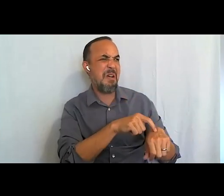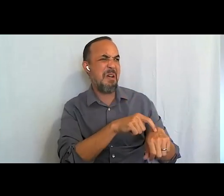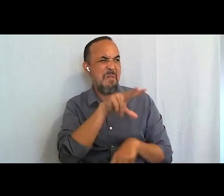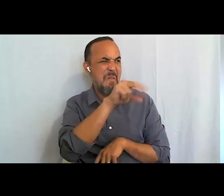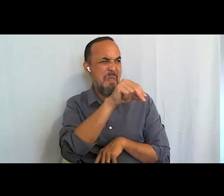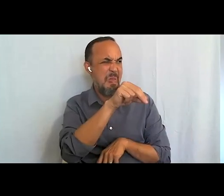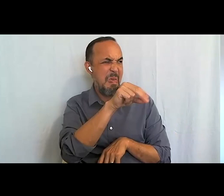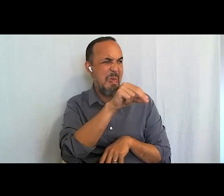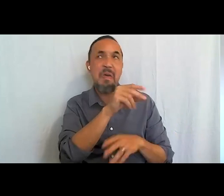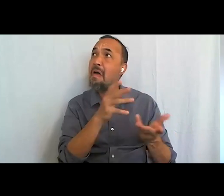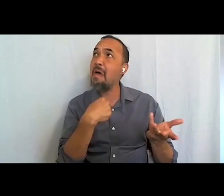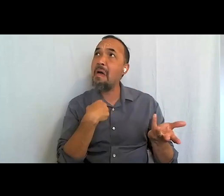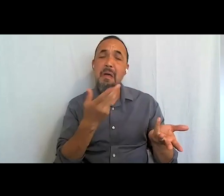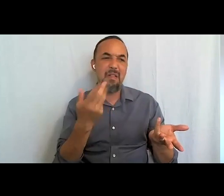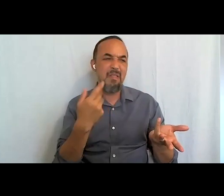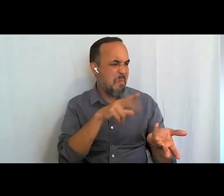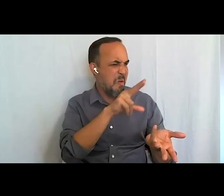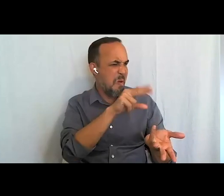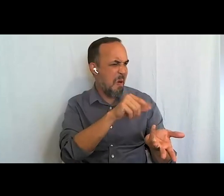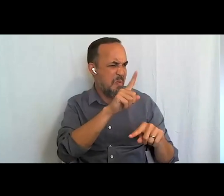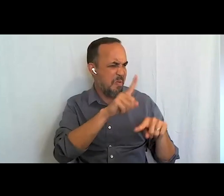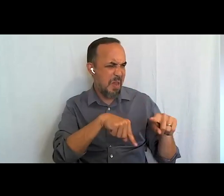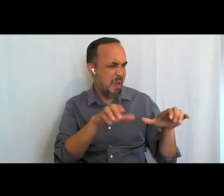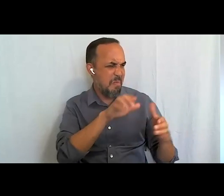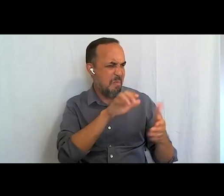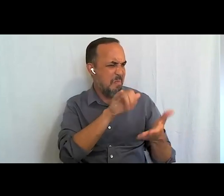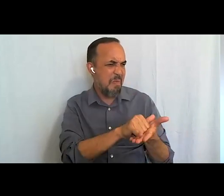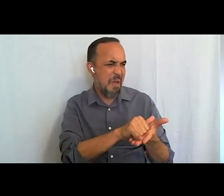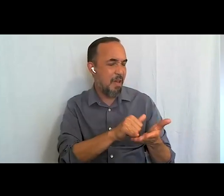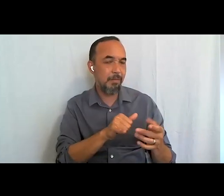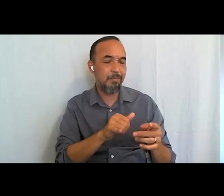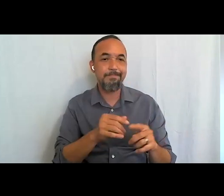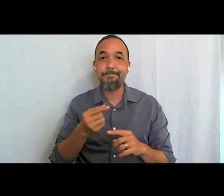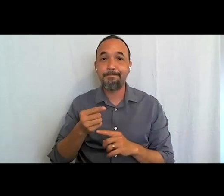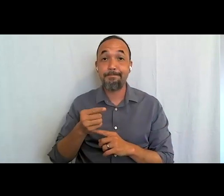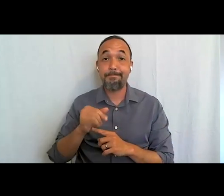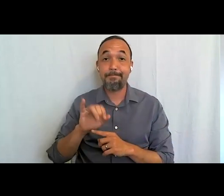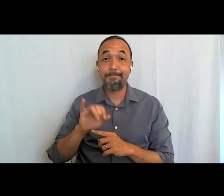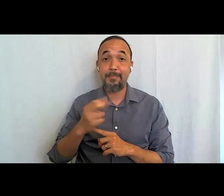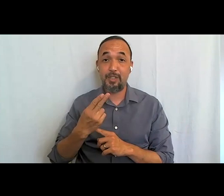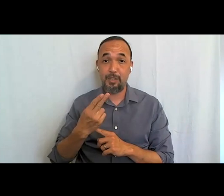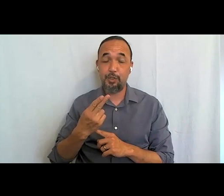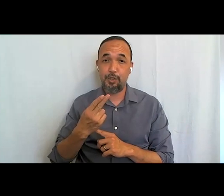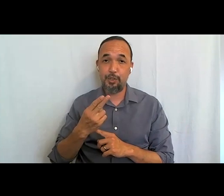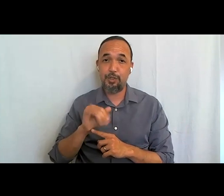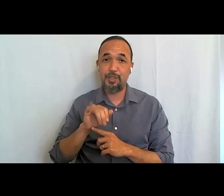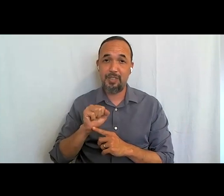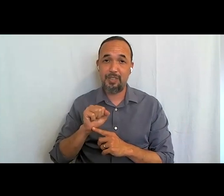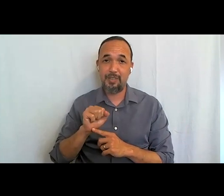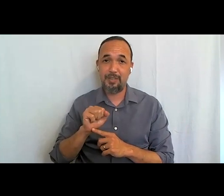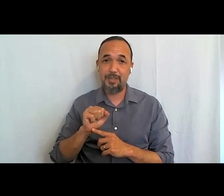You won't even think about doing that thing. GISH is a metaphysical exercise